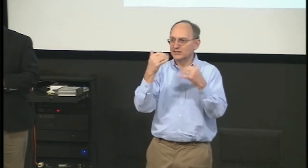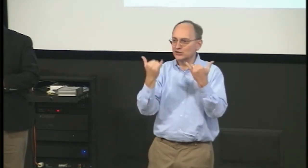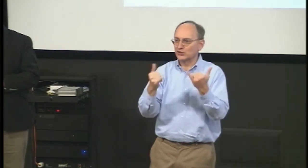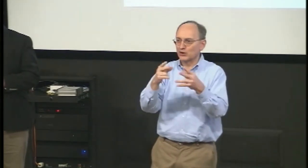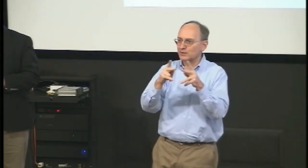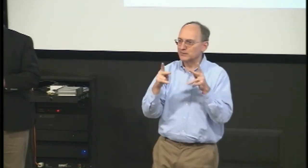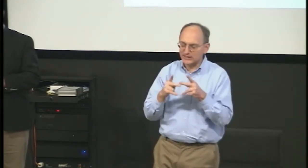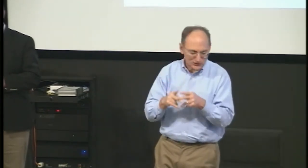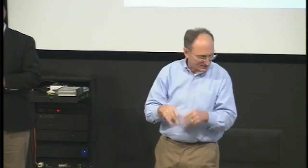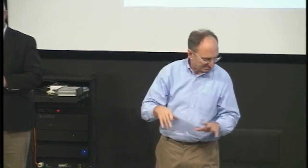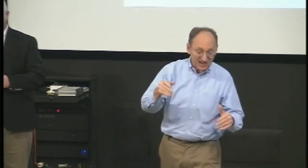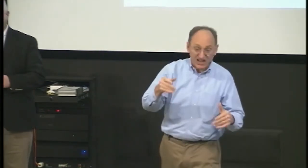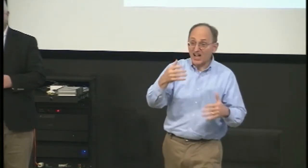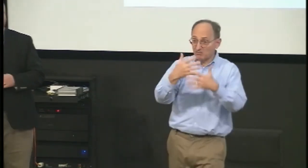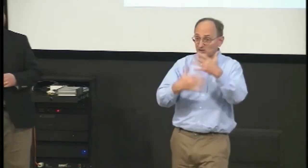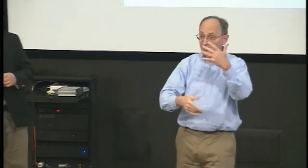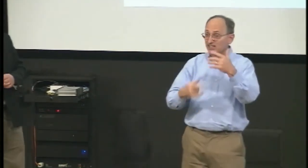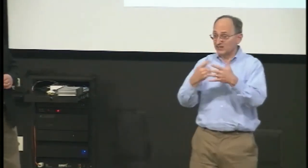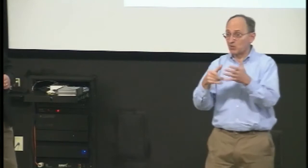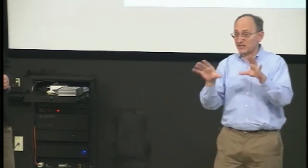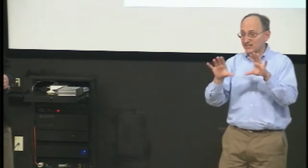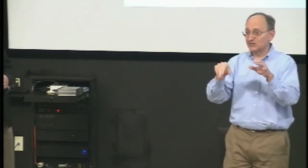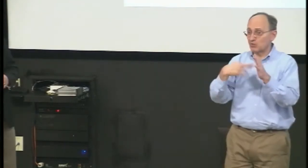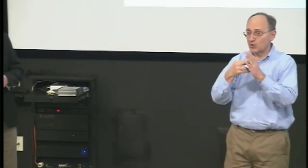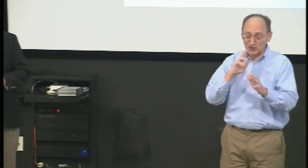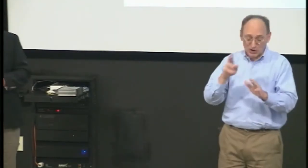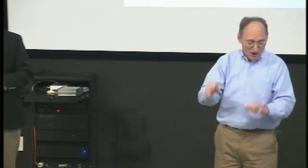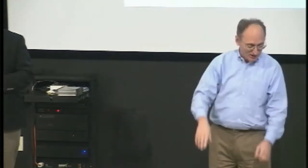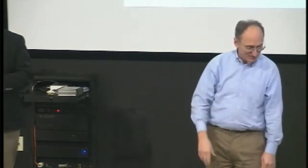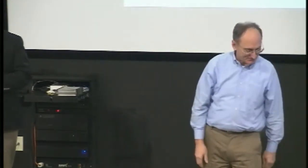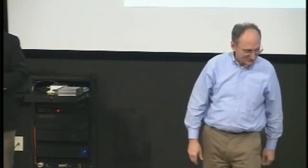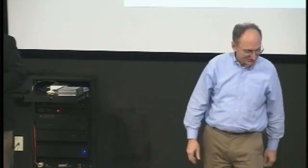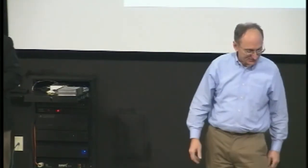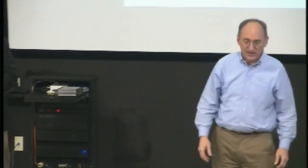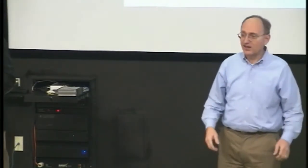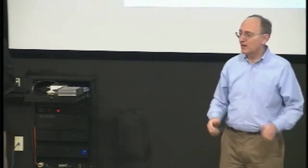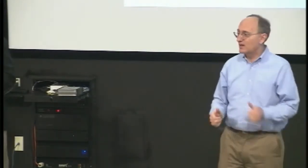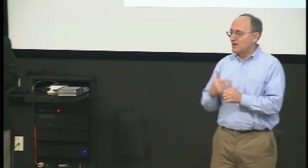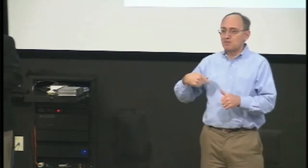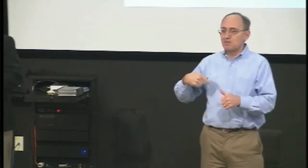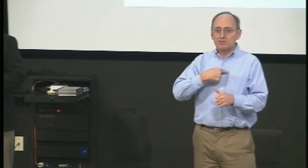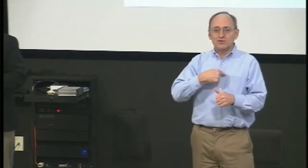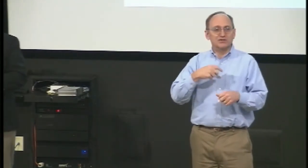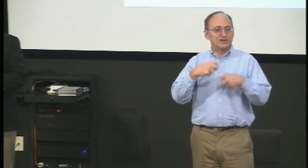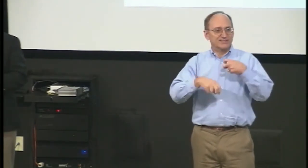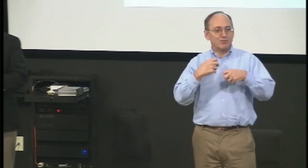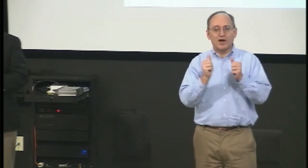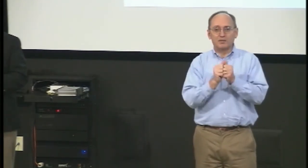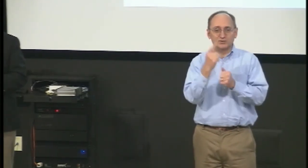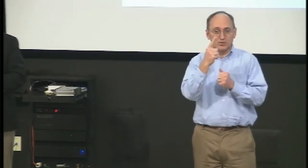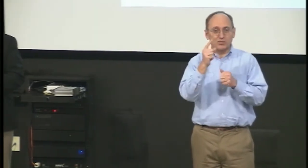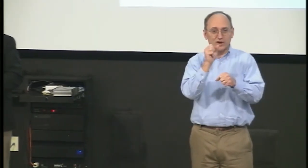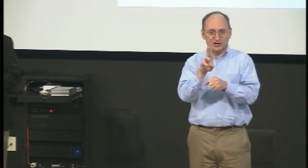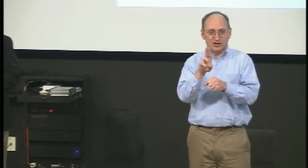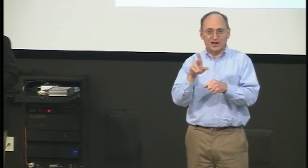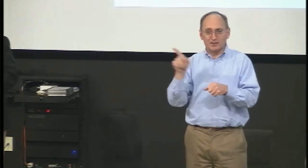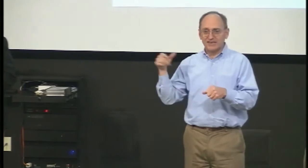He has served in many roles, and I will list some of what those roles are.